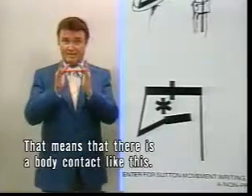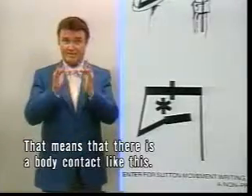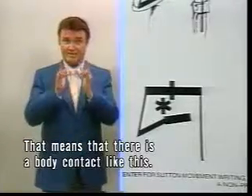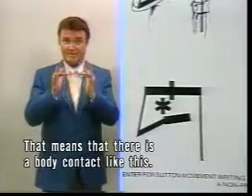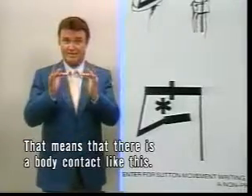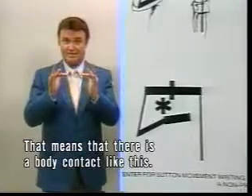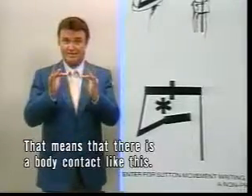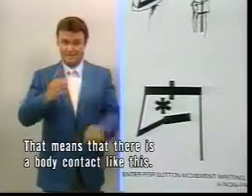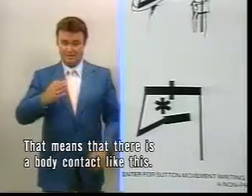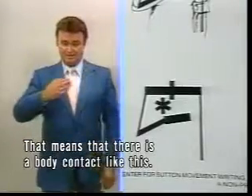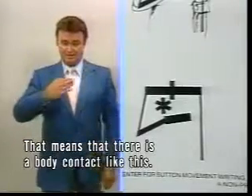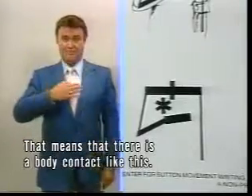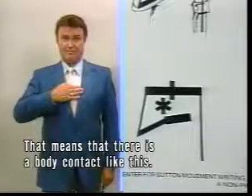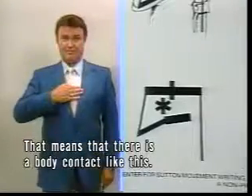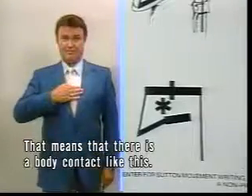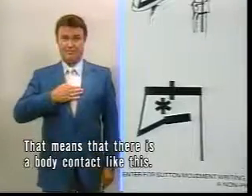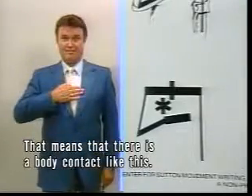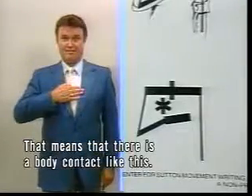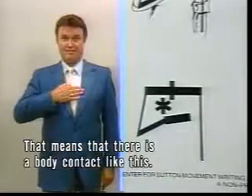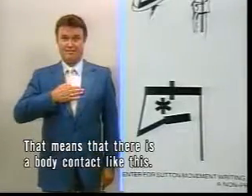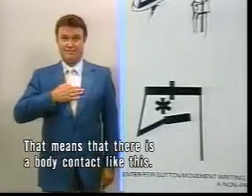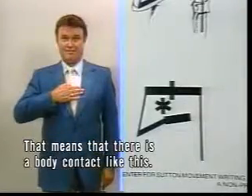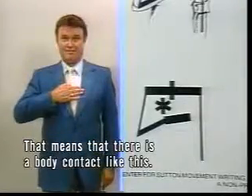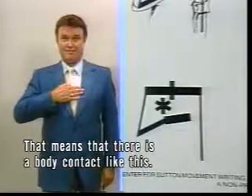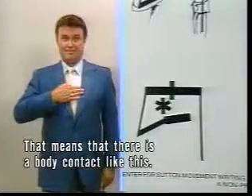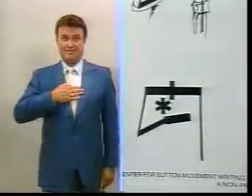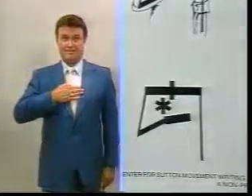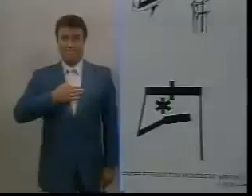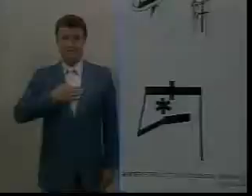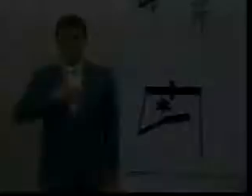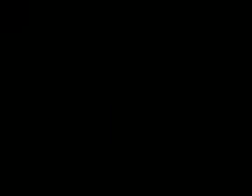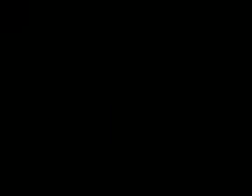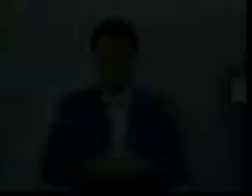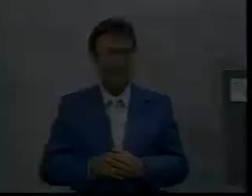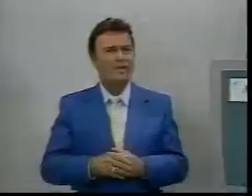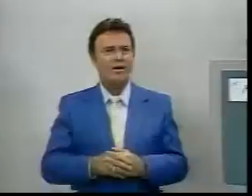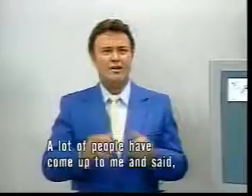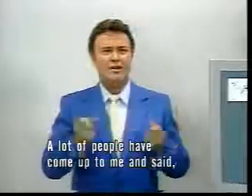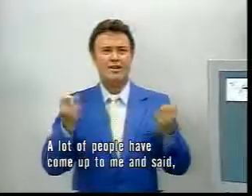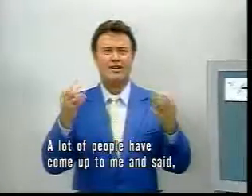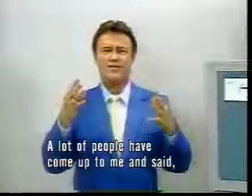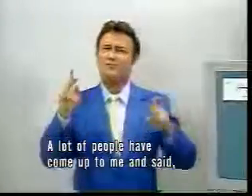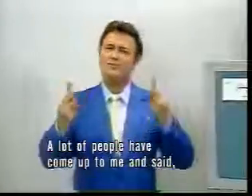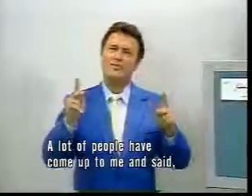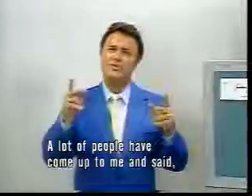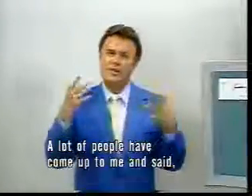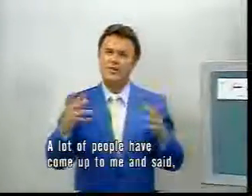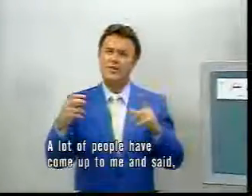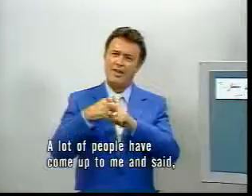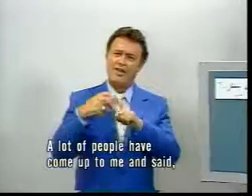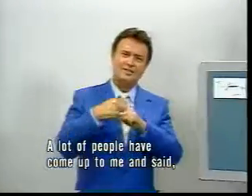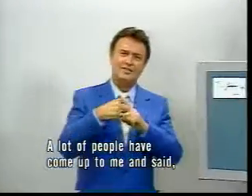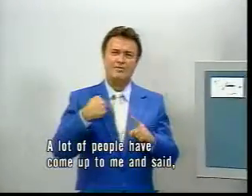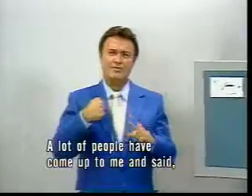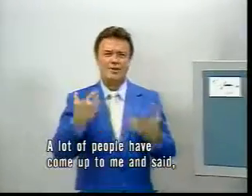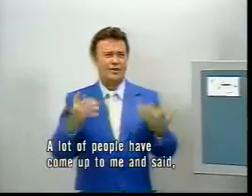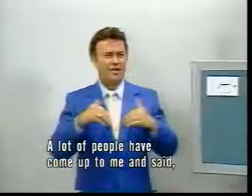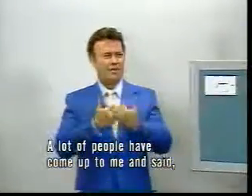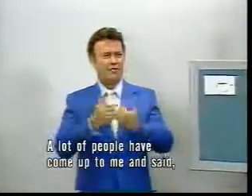That means that there is a body contact like this. A lot of people have come up to me and